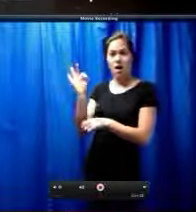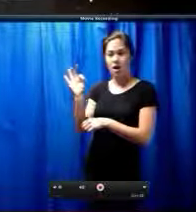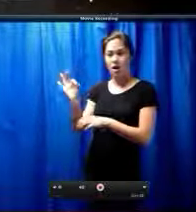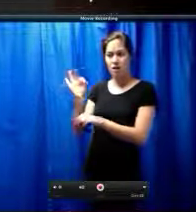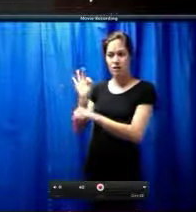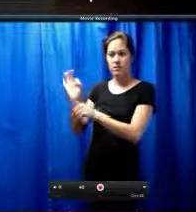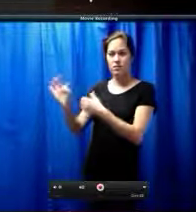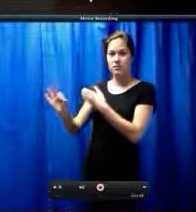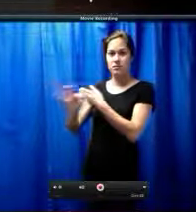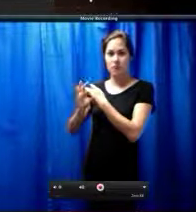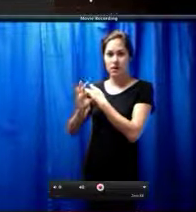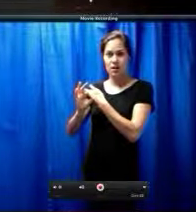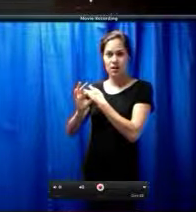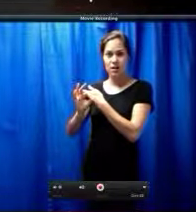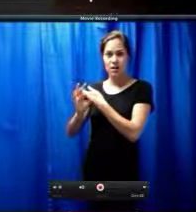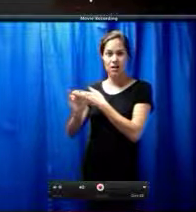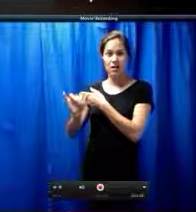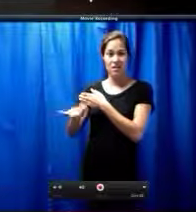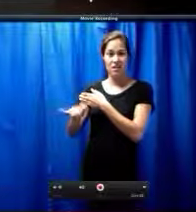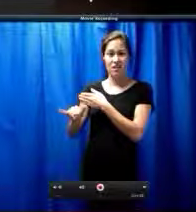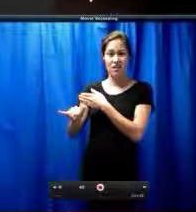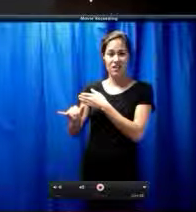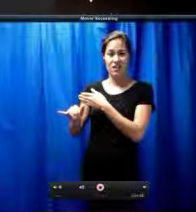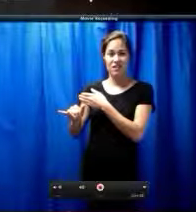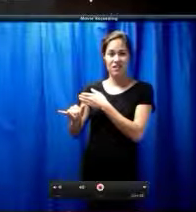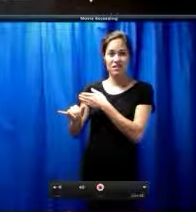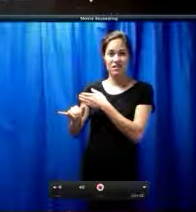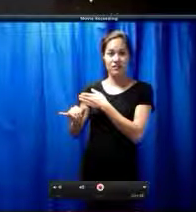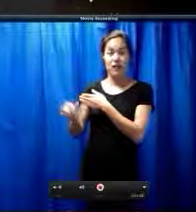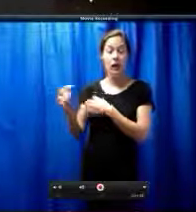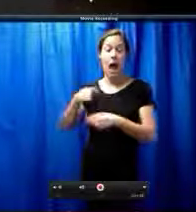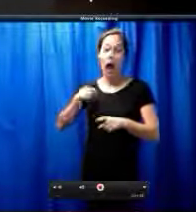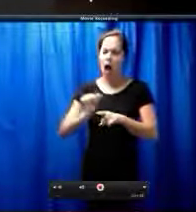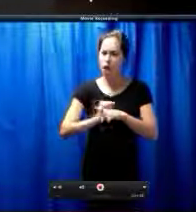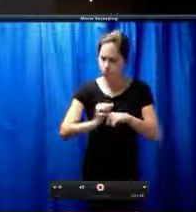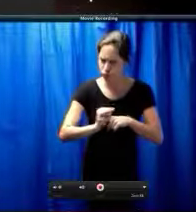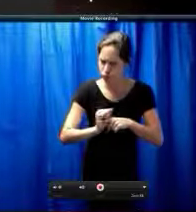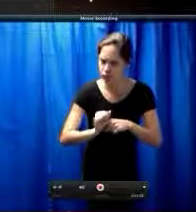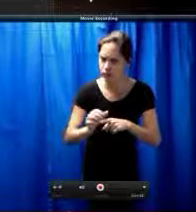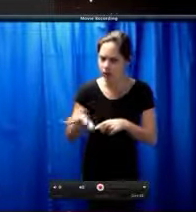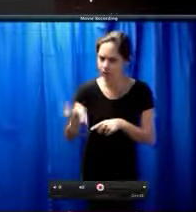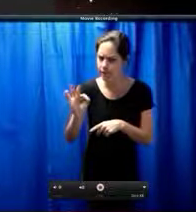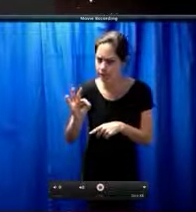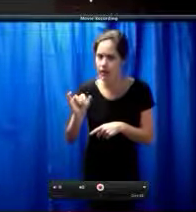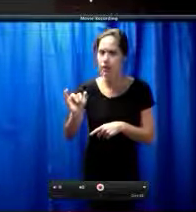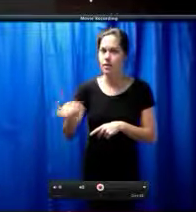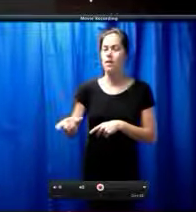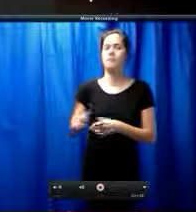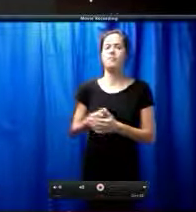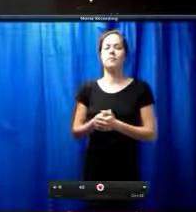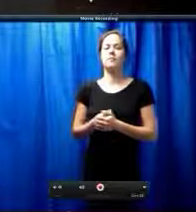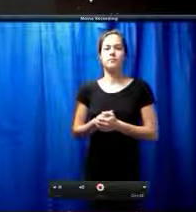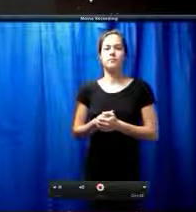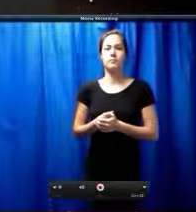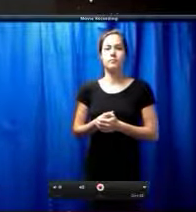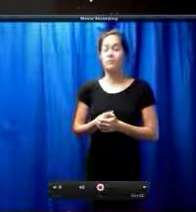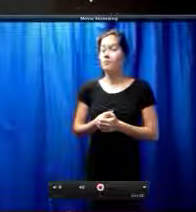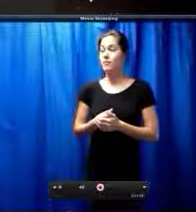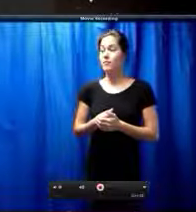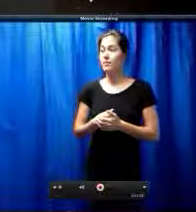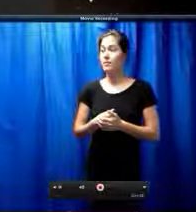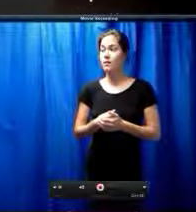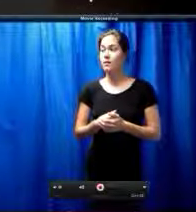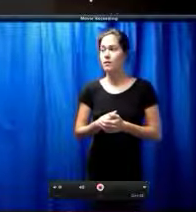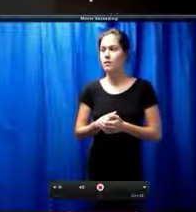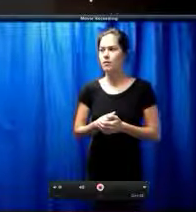we're trained to look for, right? So if I were to look at this picture as opposed to this one, where this tongue, it's not pretty, but it doesn't look like